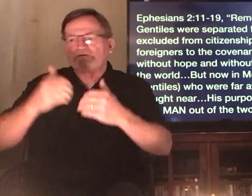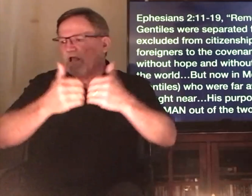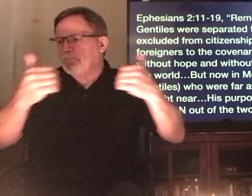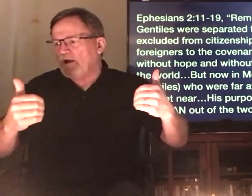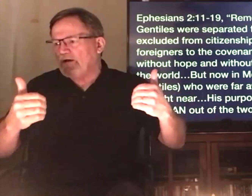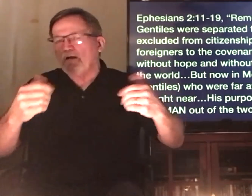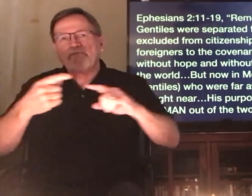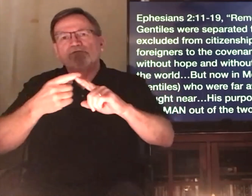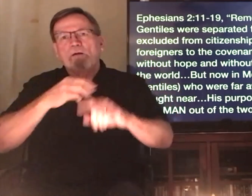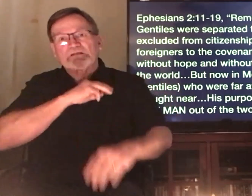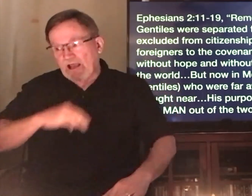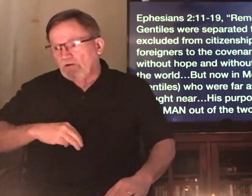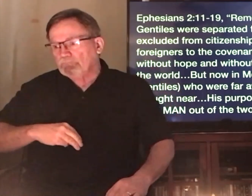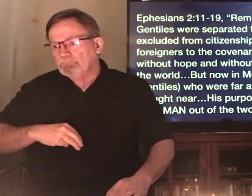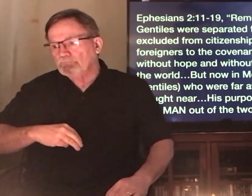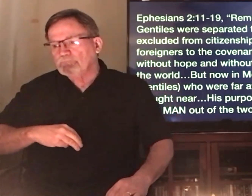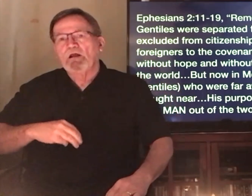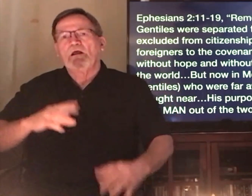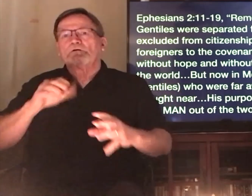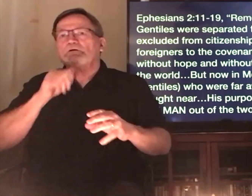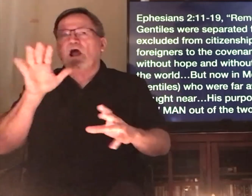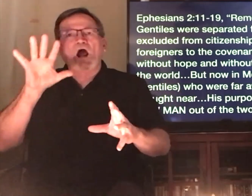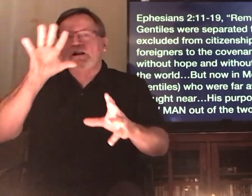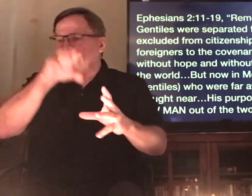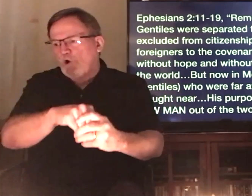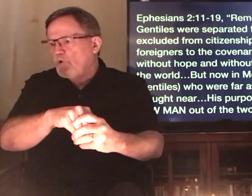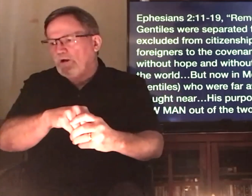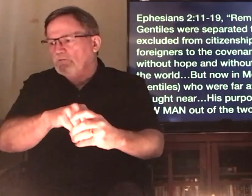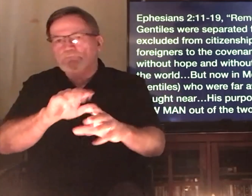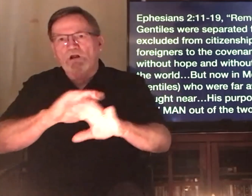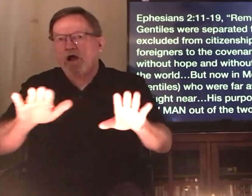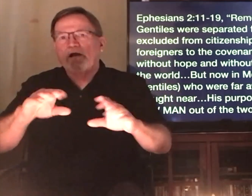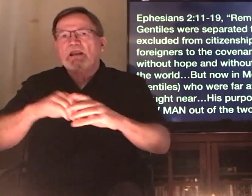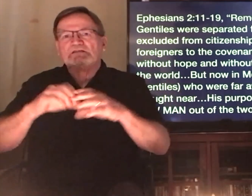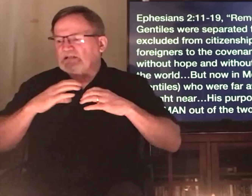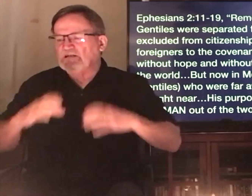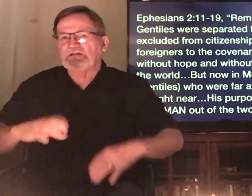late 1900. Like 1990s, when they start to learn more.